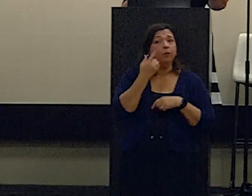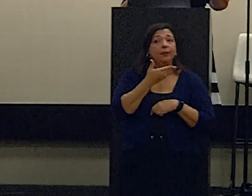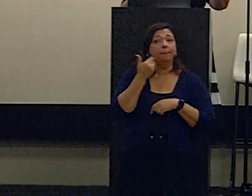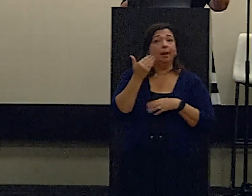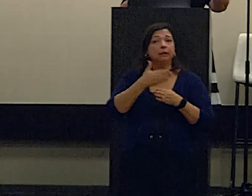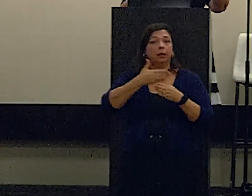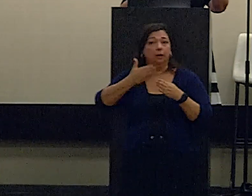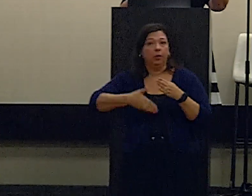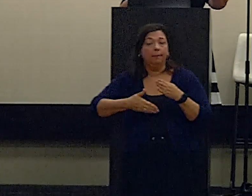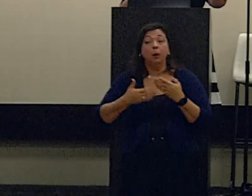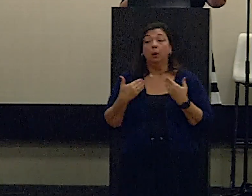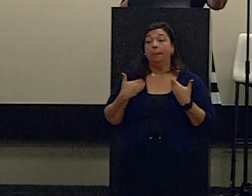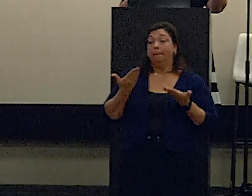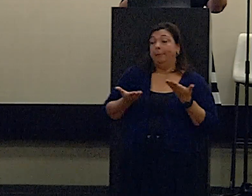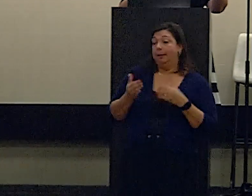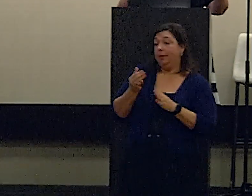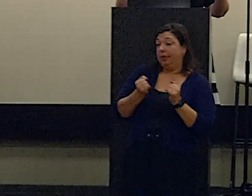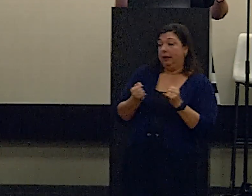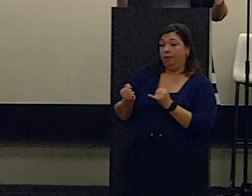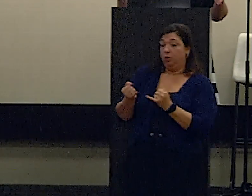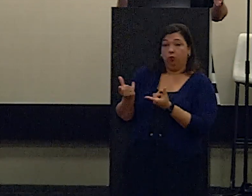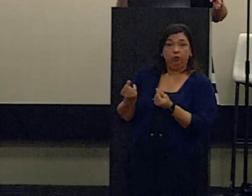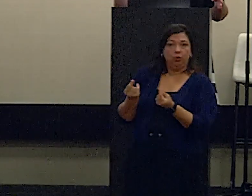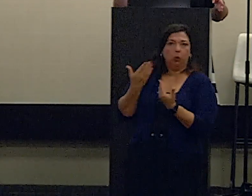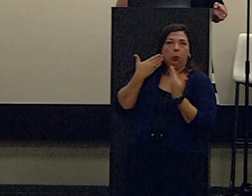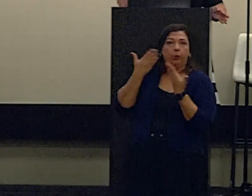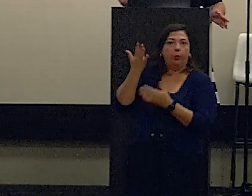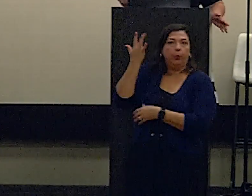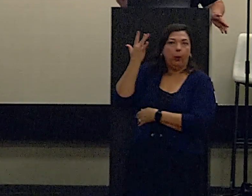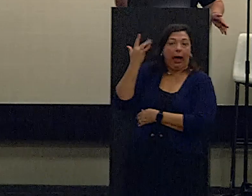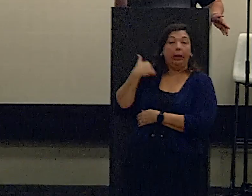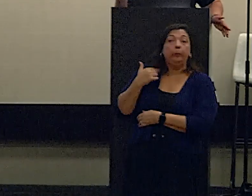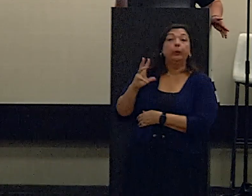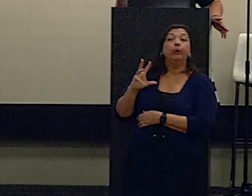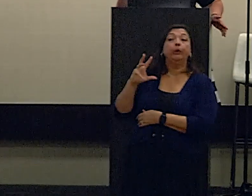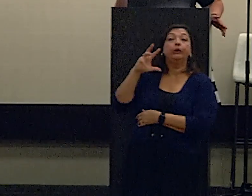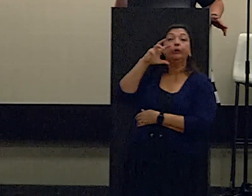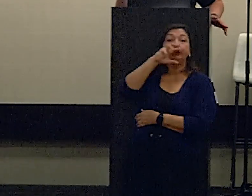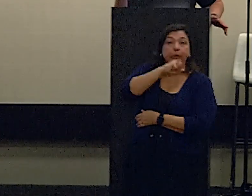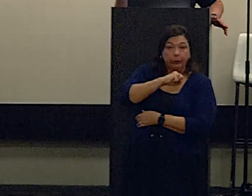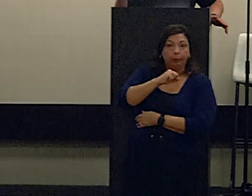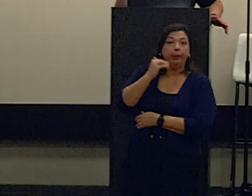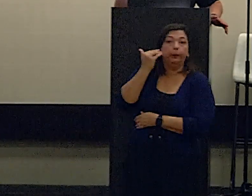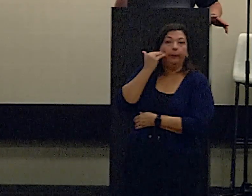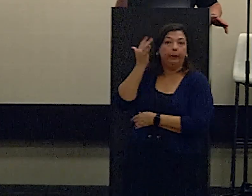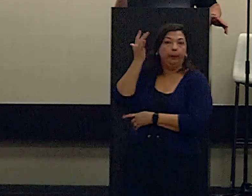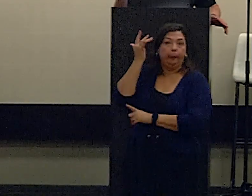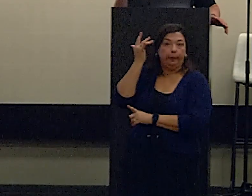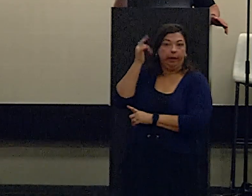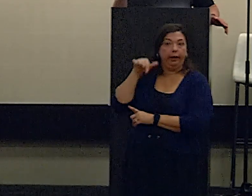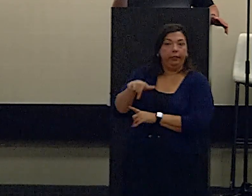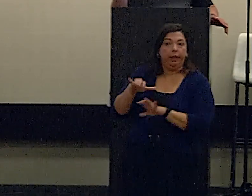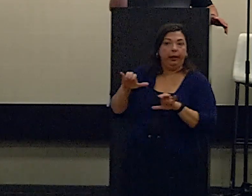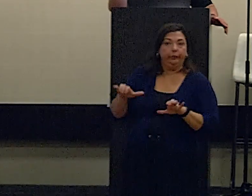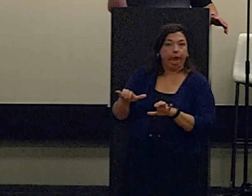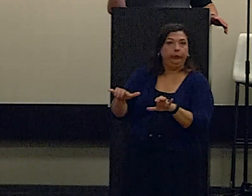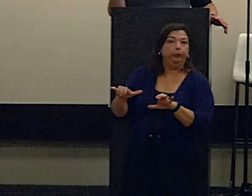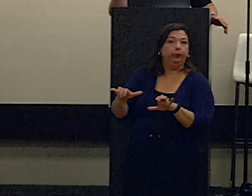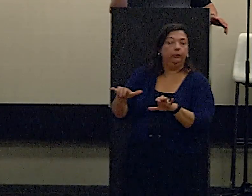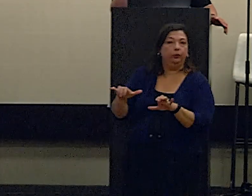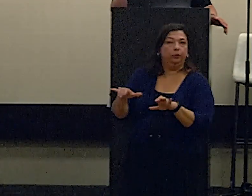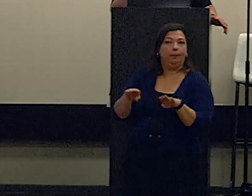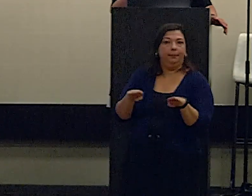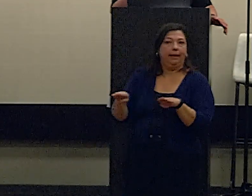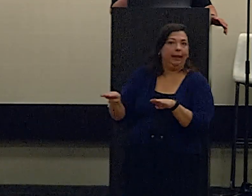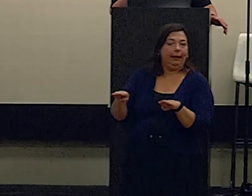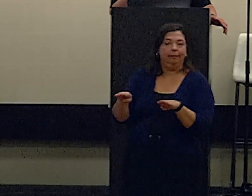know why an individual is choosing to do one thing or not. We are assuming we know why they are doing a